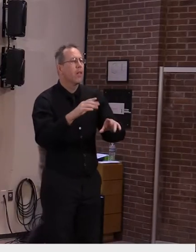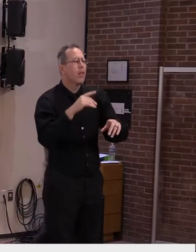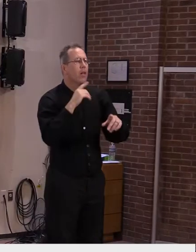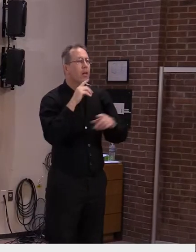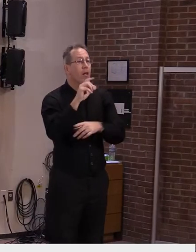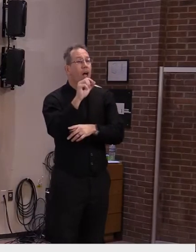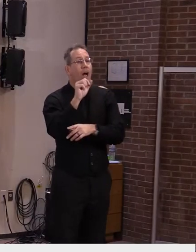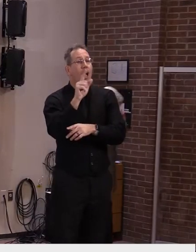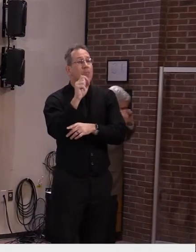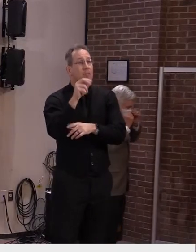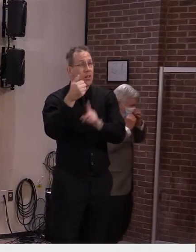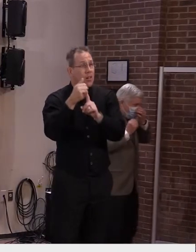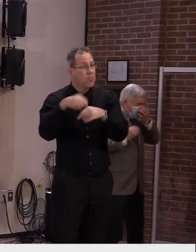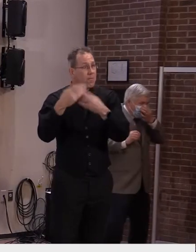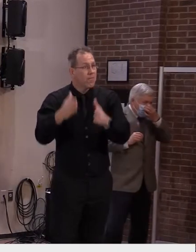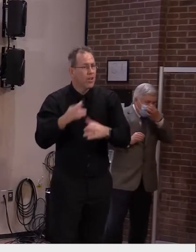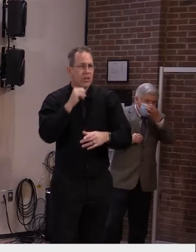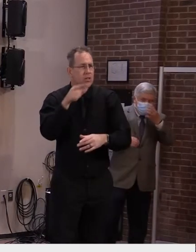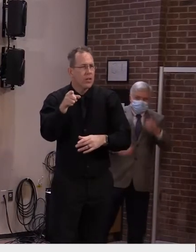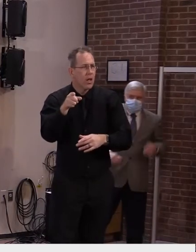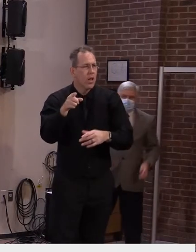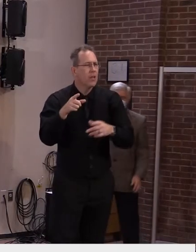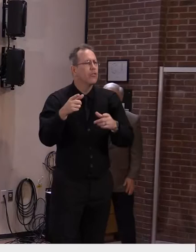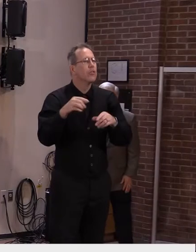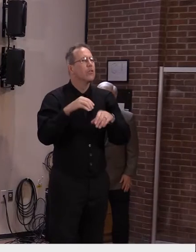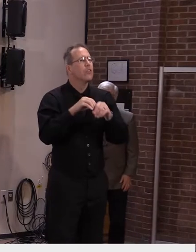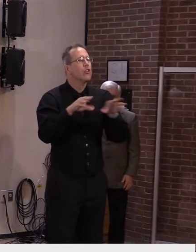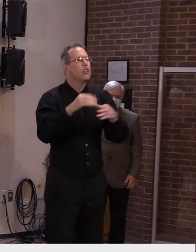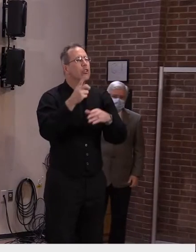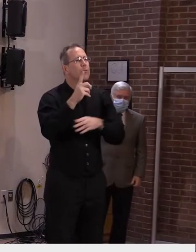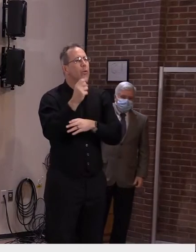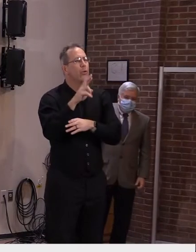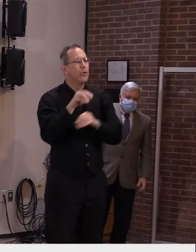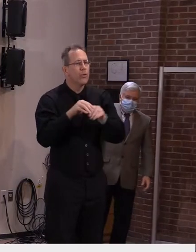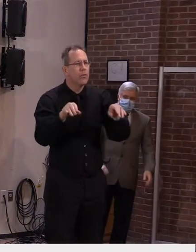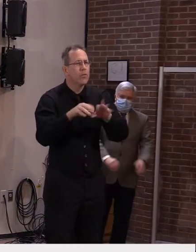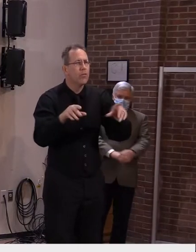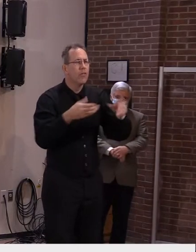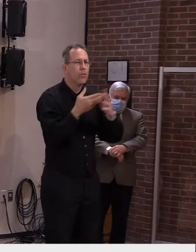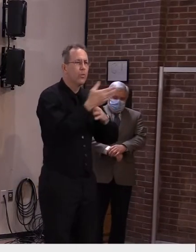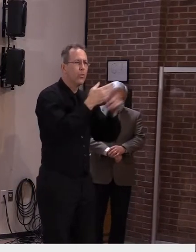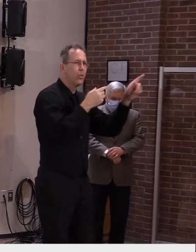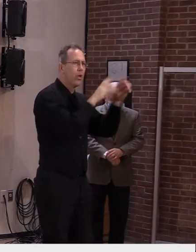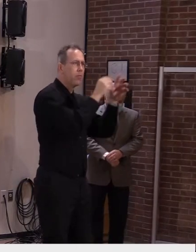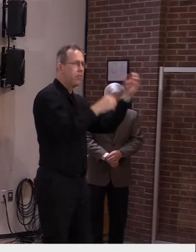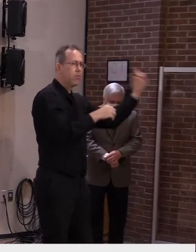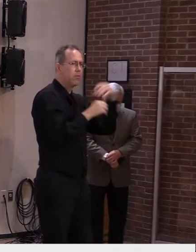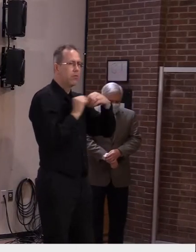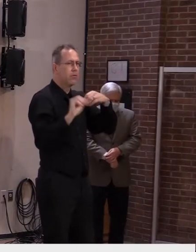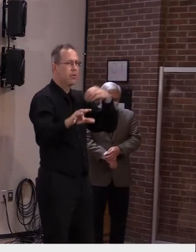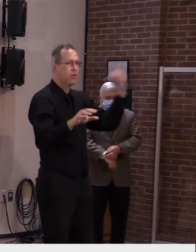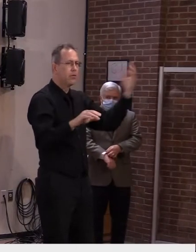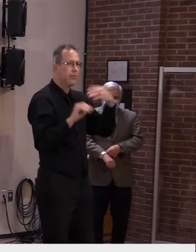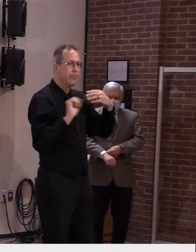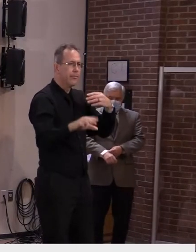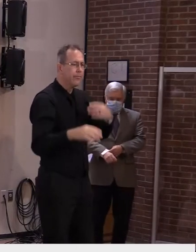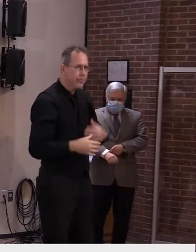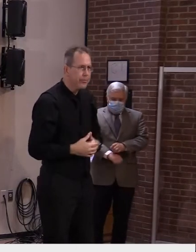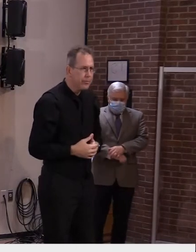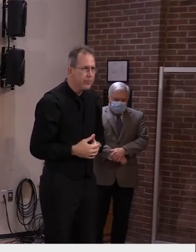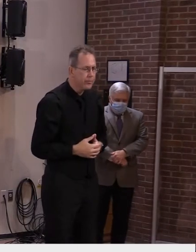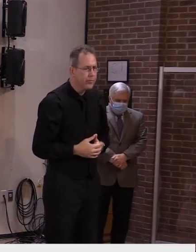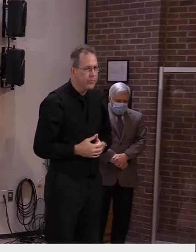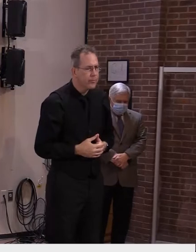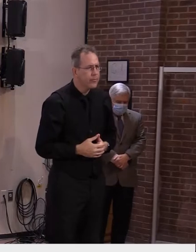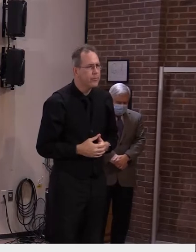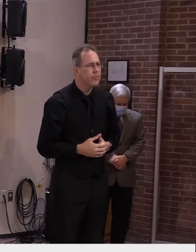different manufacturers, and they're the shipper. So they would distribute the tests. I think that's what they're doing in New Hampshire. But we're trying to run down